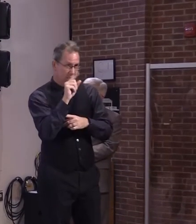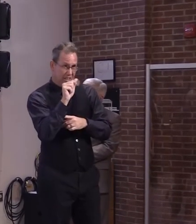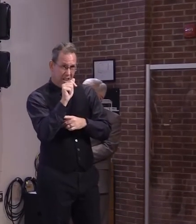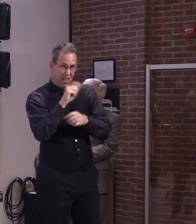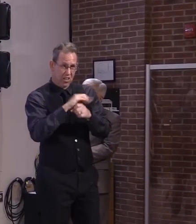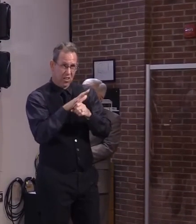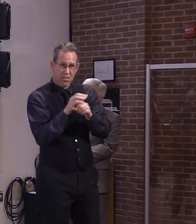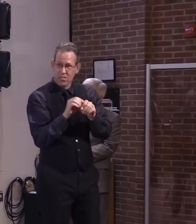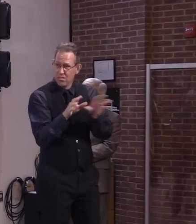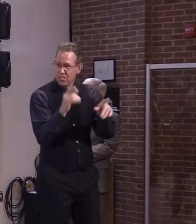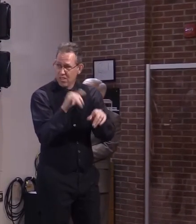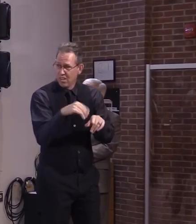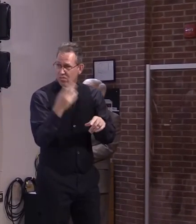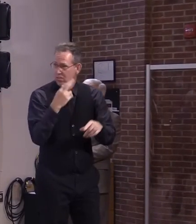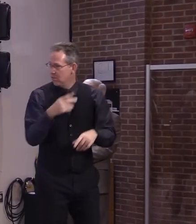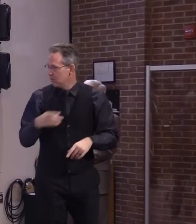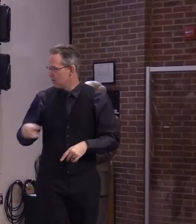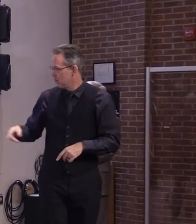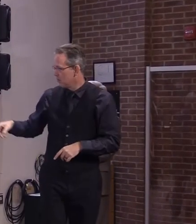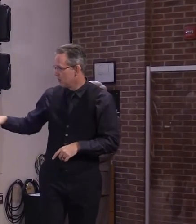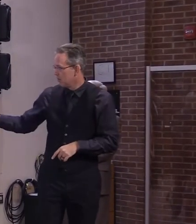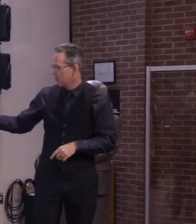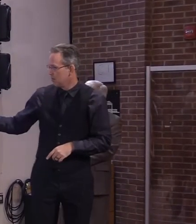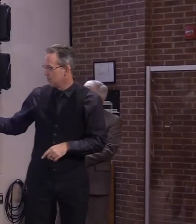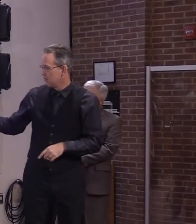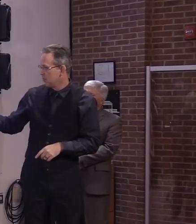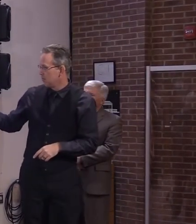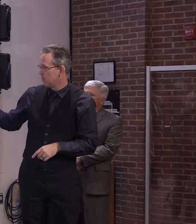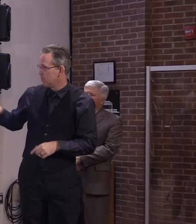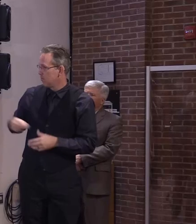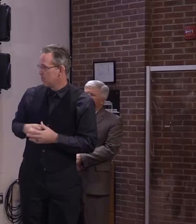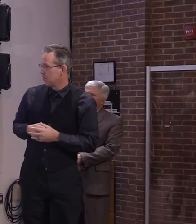You're talking Vernon Green? Mm-hmm. Is that?